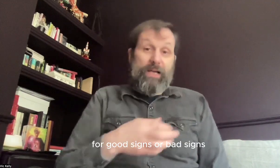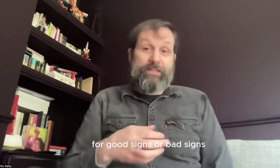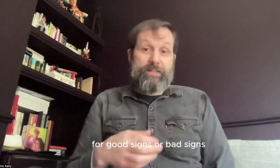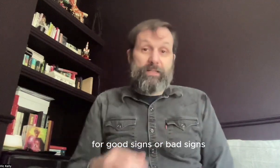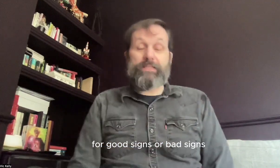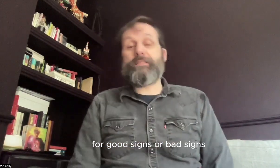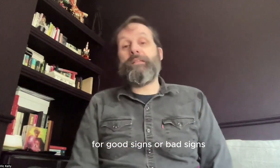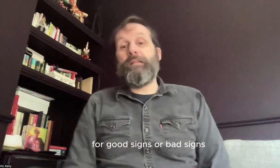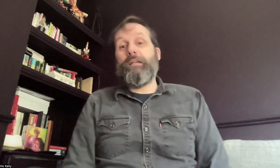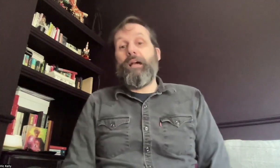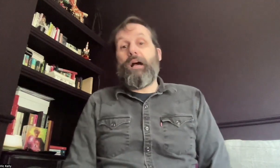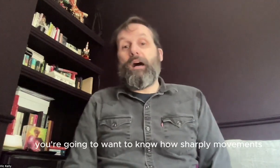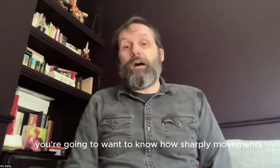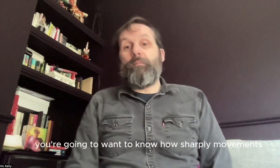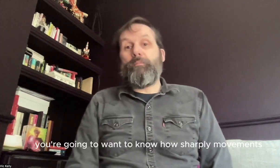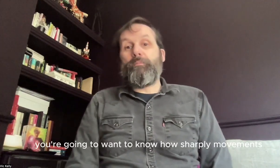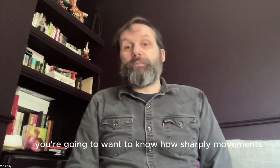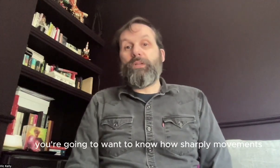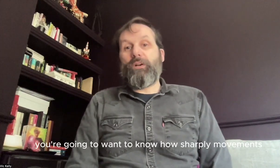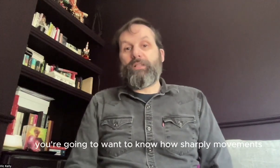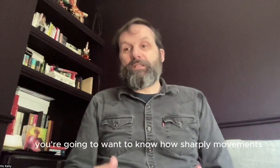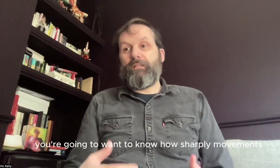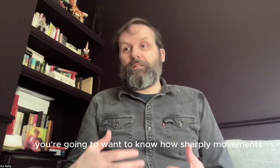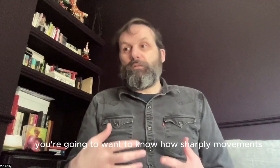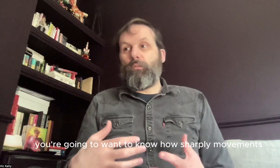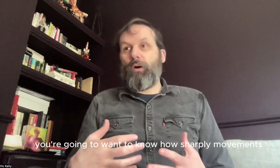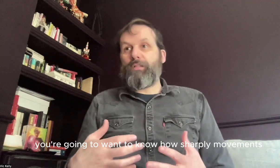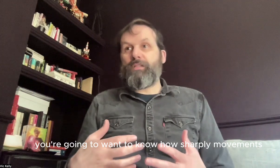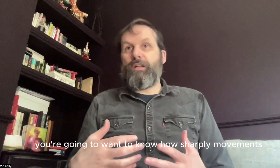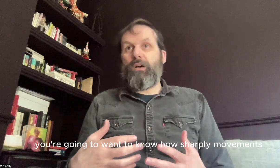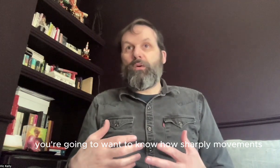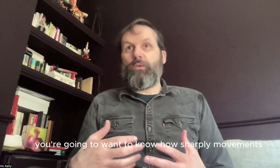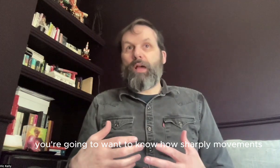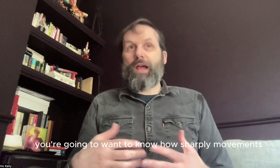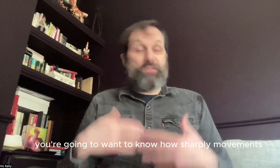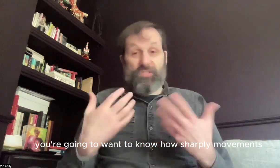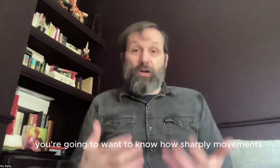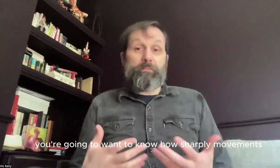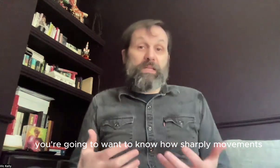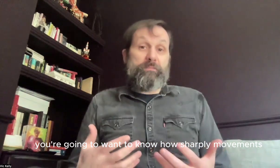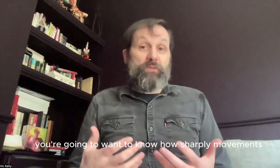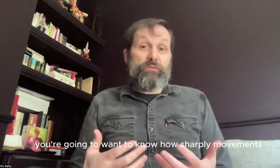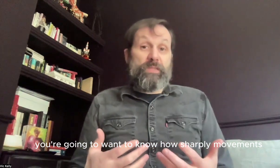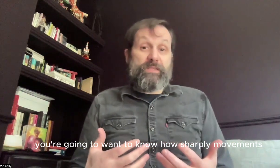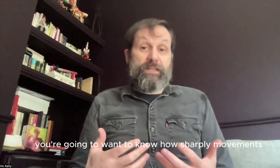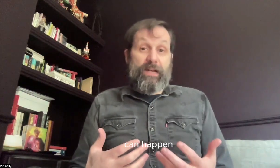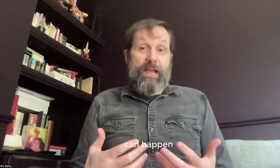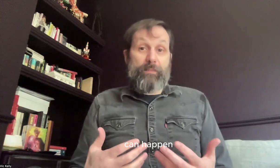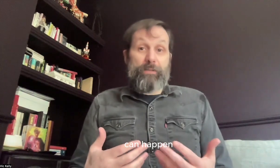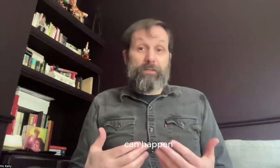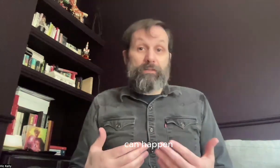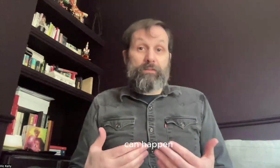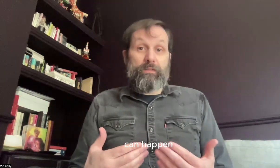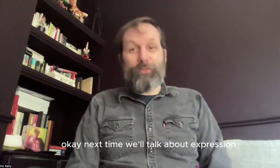bad signs. You're going to want to know how sharply movements can happen.